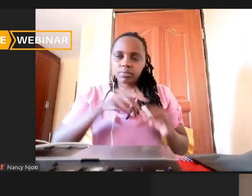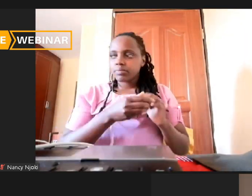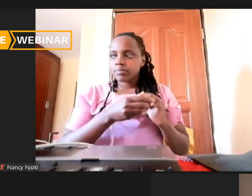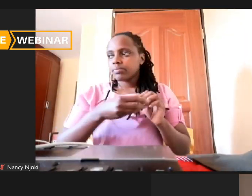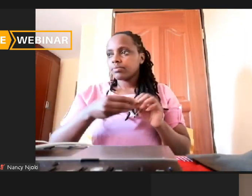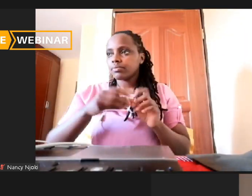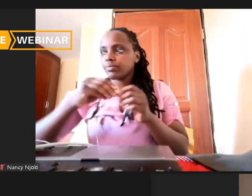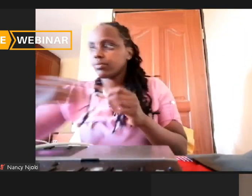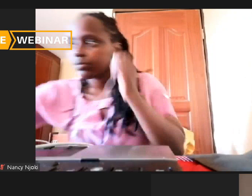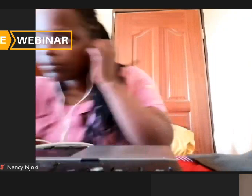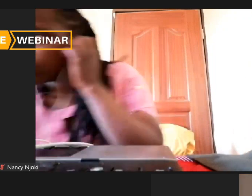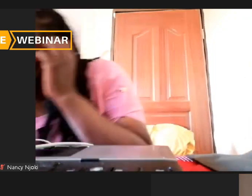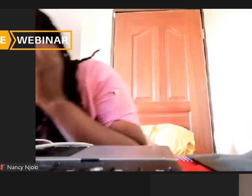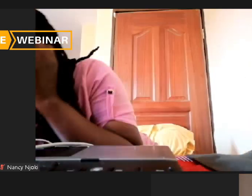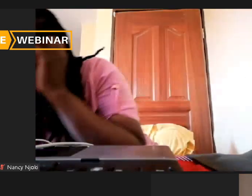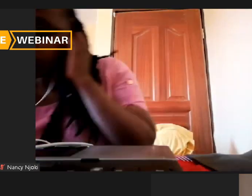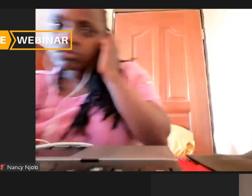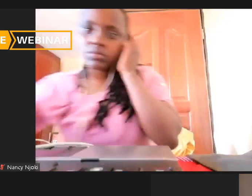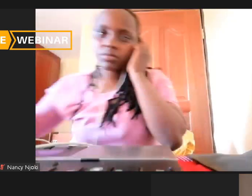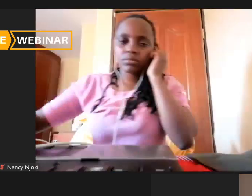Yeah.